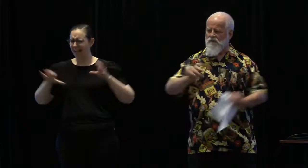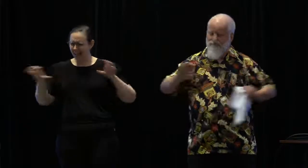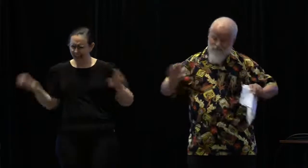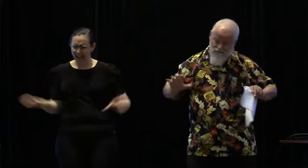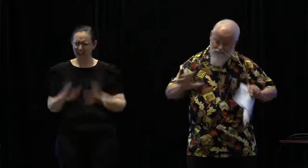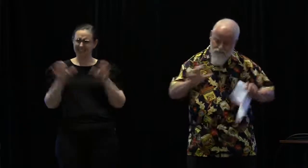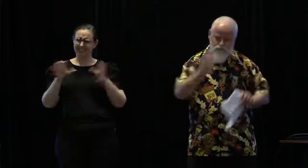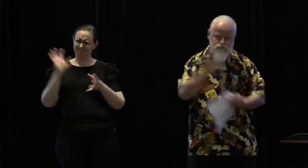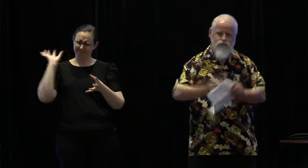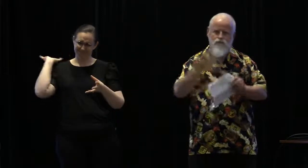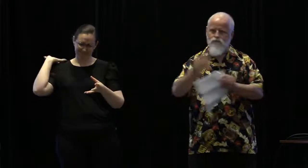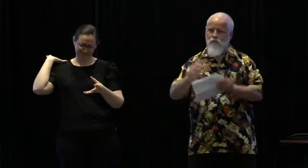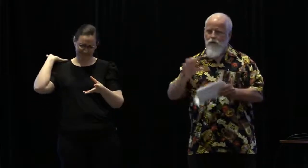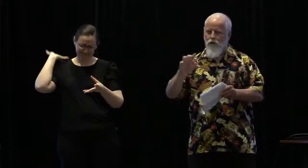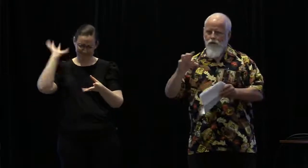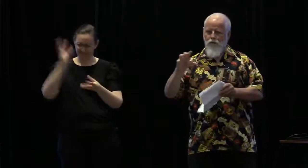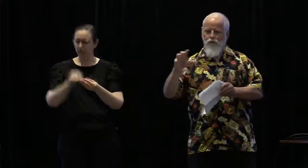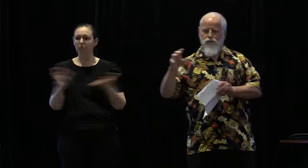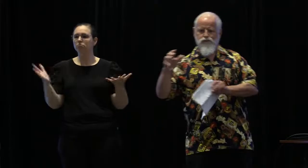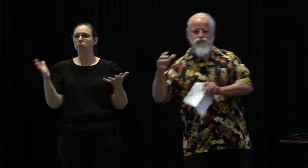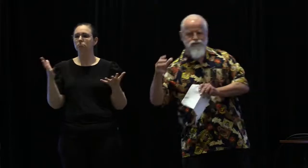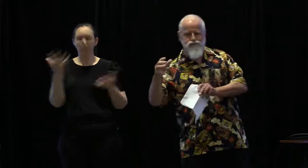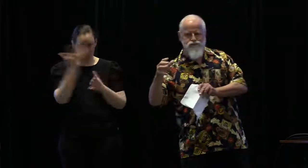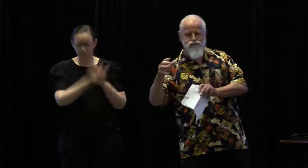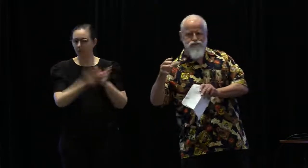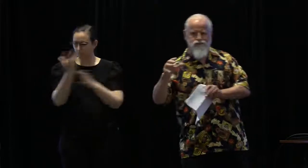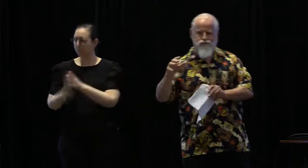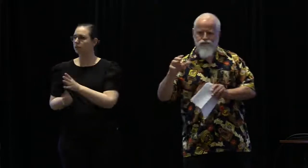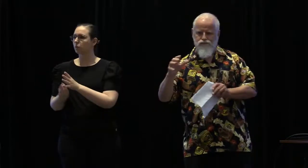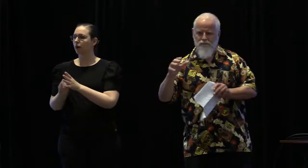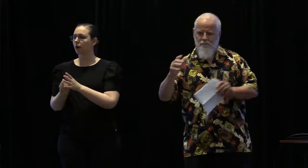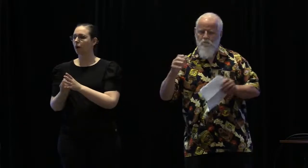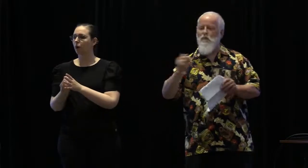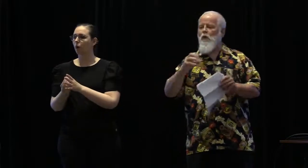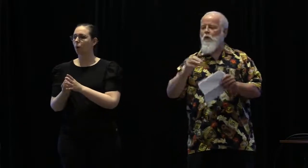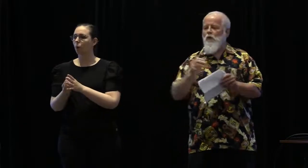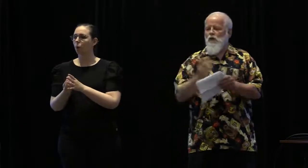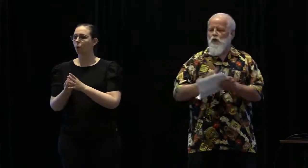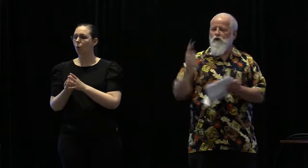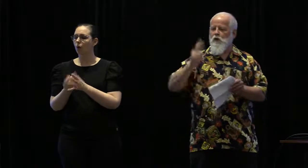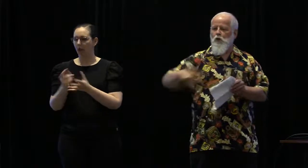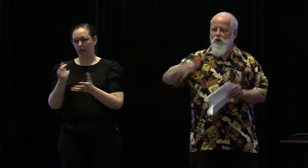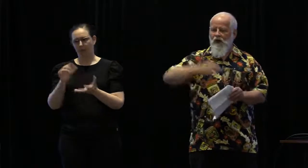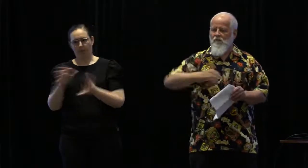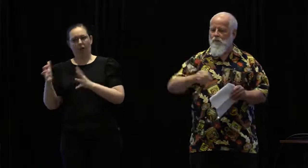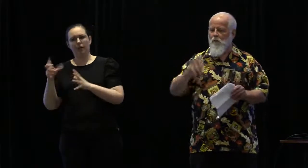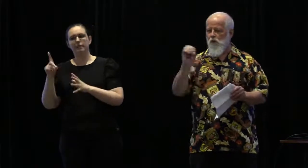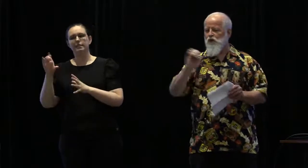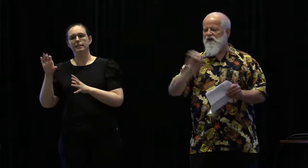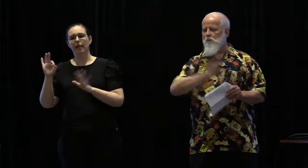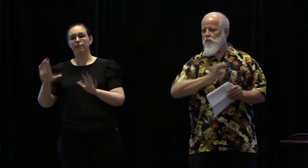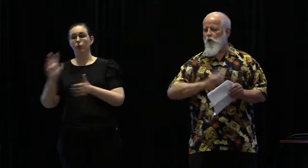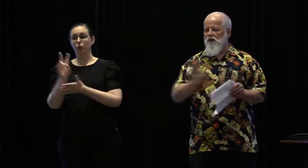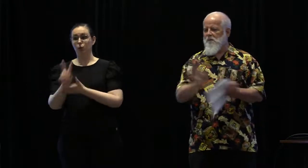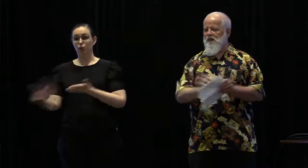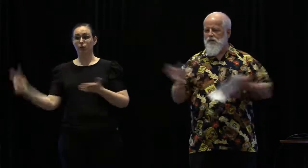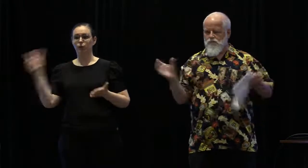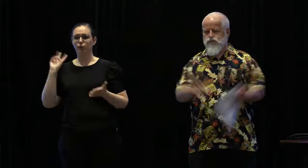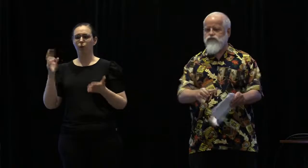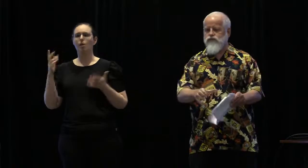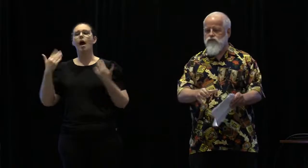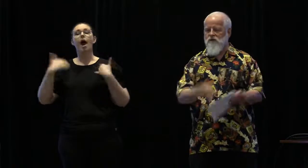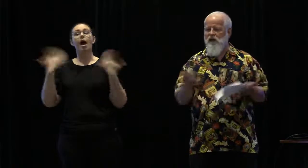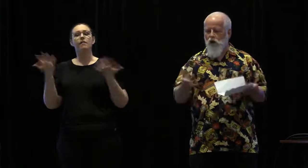Foundation. The two of them worked tirelessly for many years for the Deaf Community Foundation,